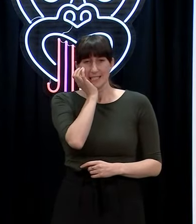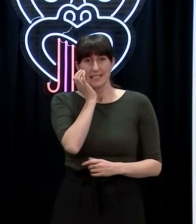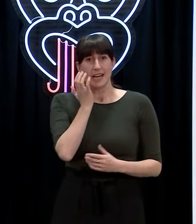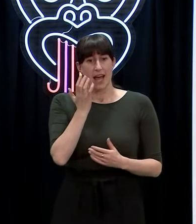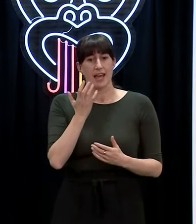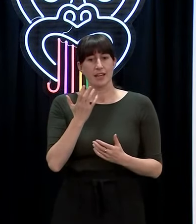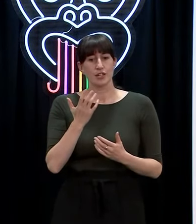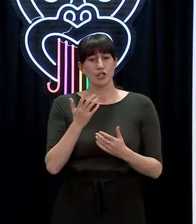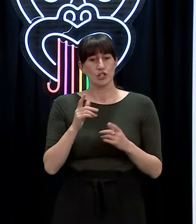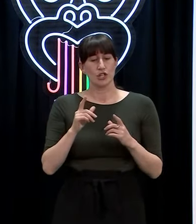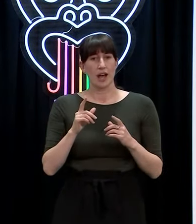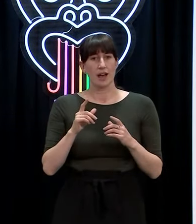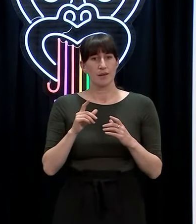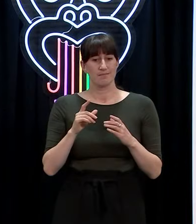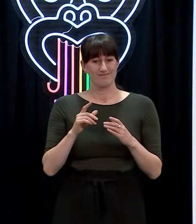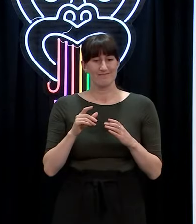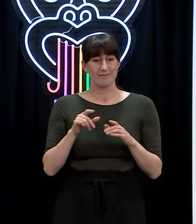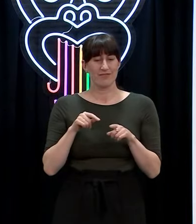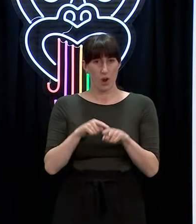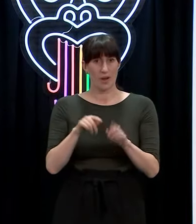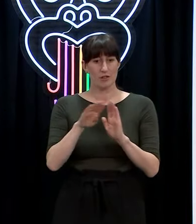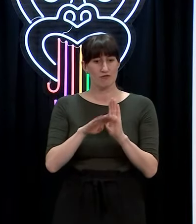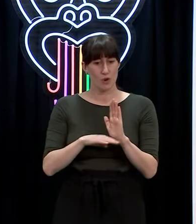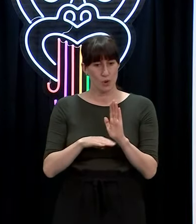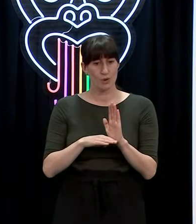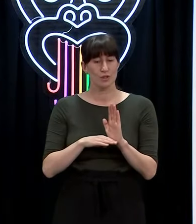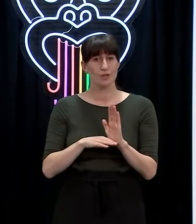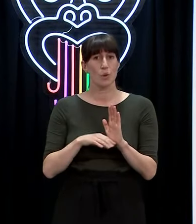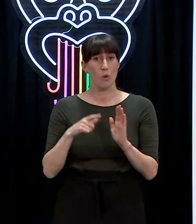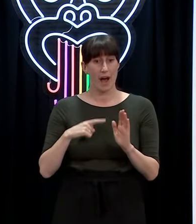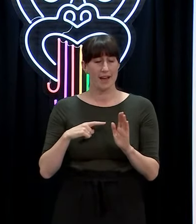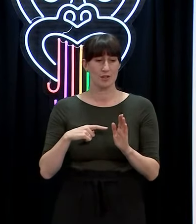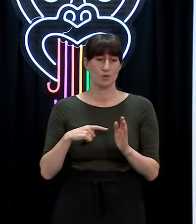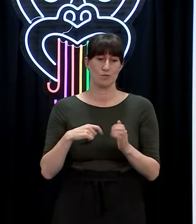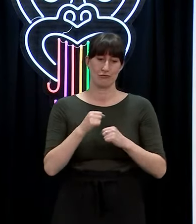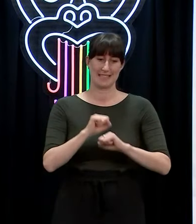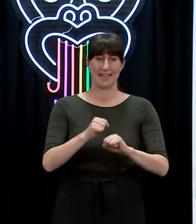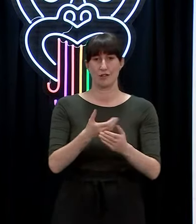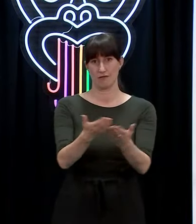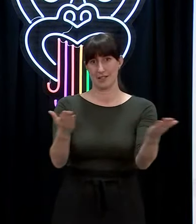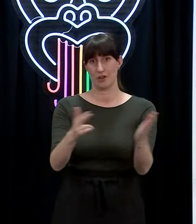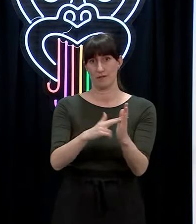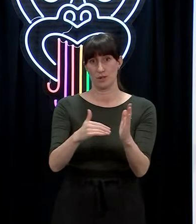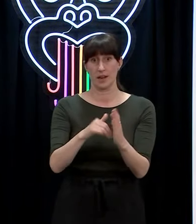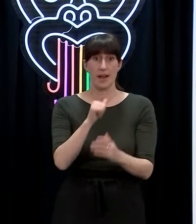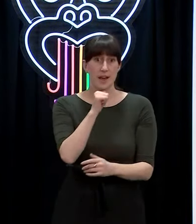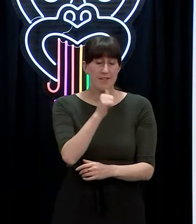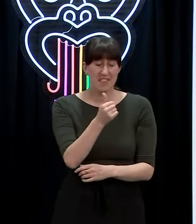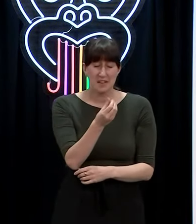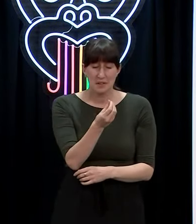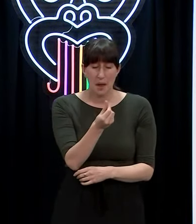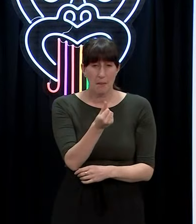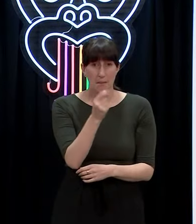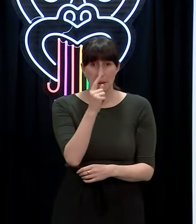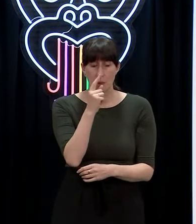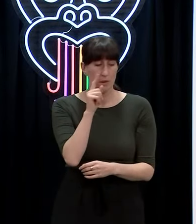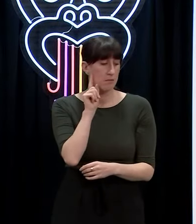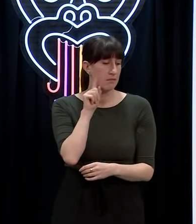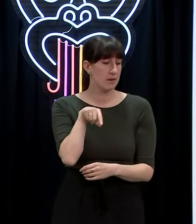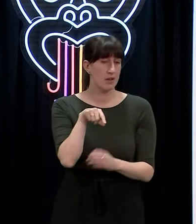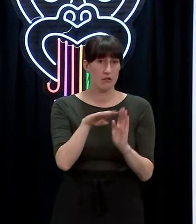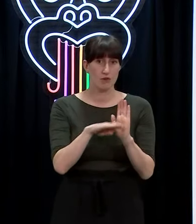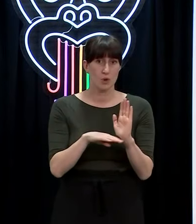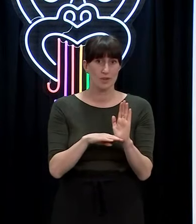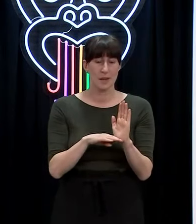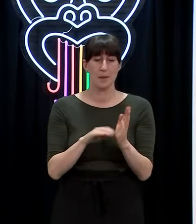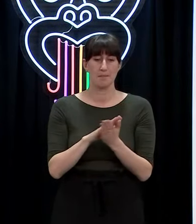that. And the actions of if there are a handful of people who aren't doing that, they're undermining the collective team